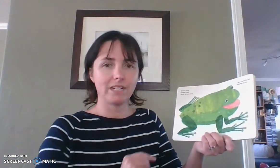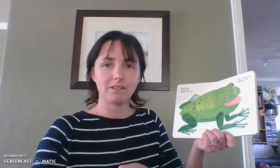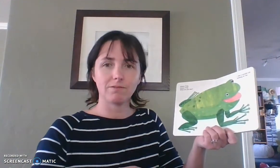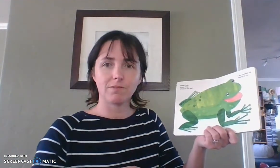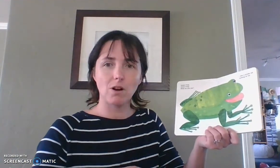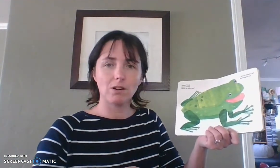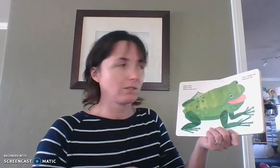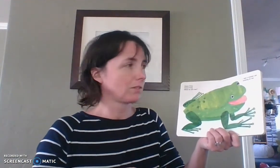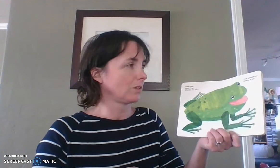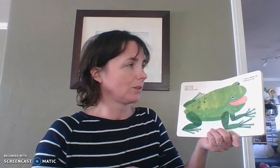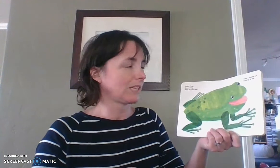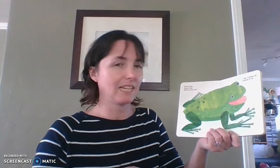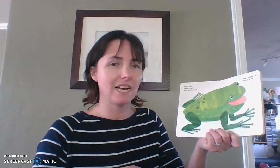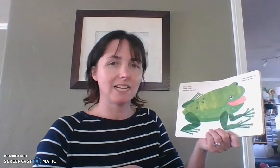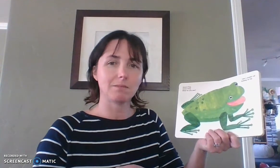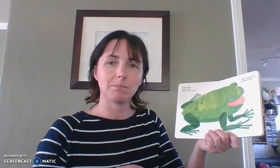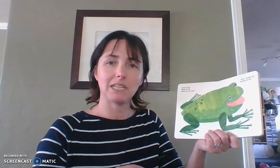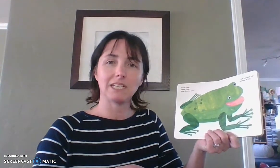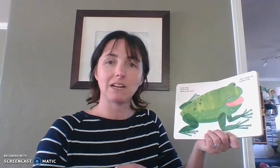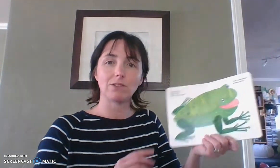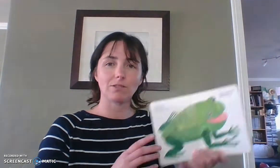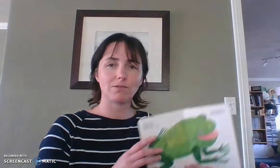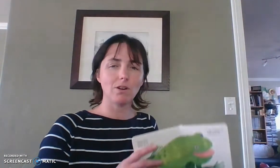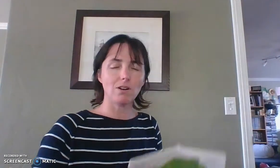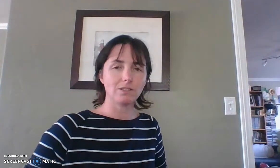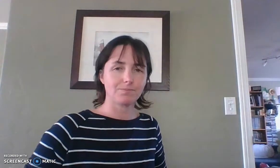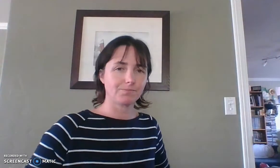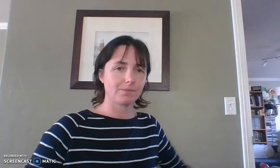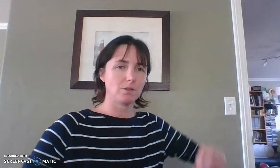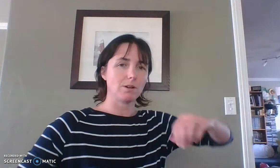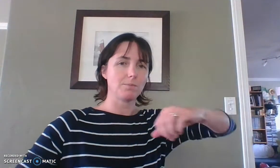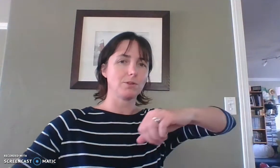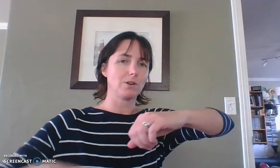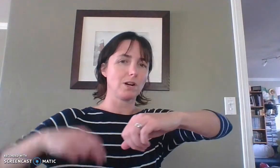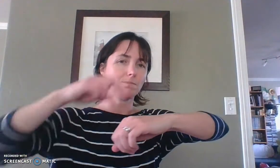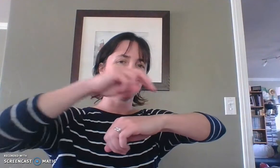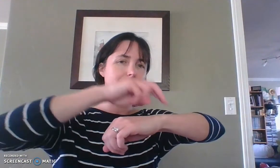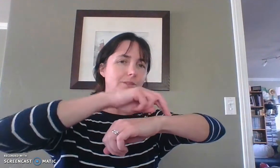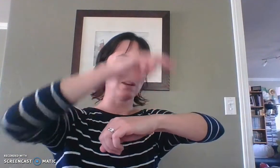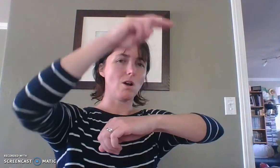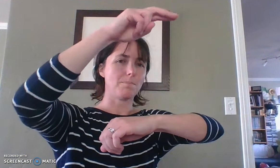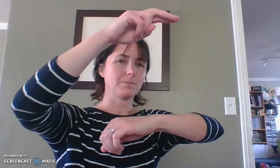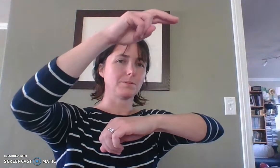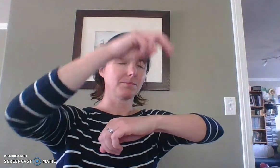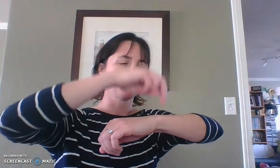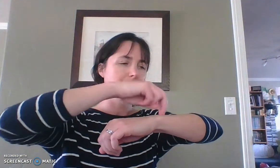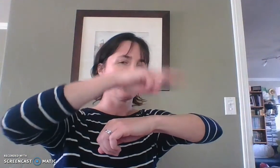green frog looking at me. Now for the frog, you want to put your arm and hop,